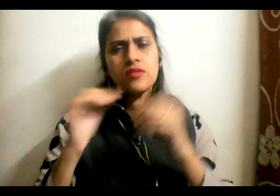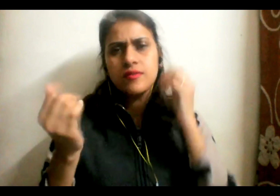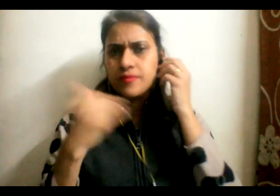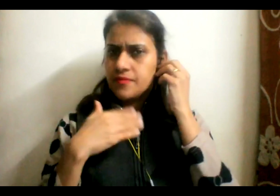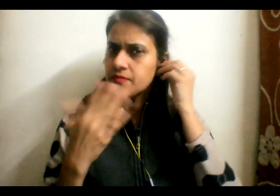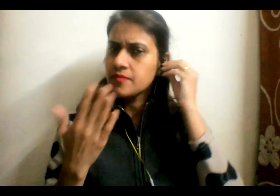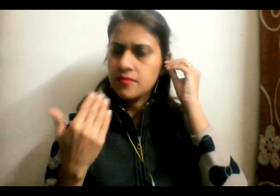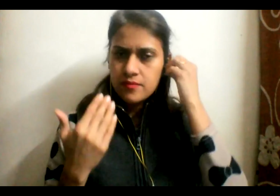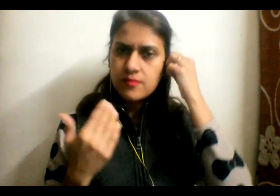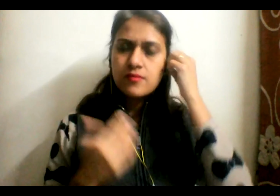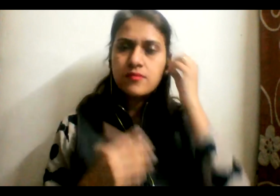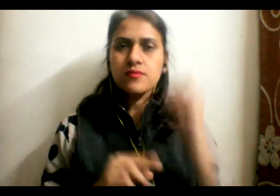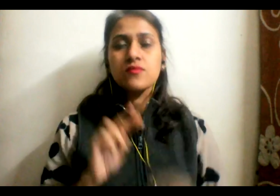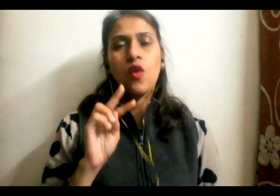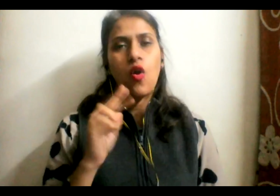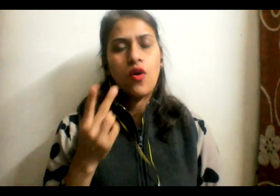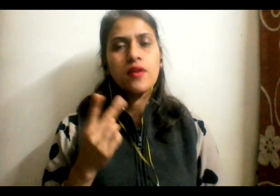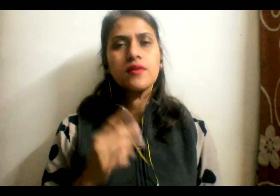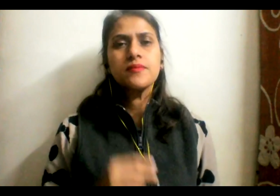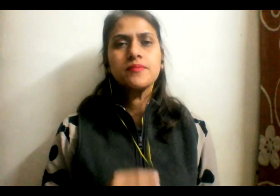is they can also access.